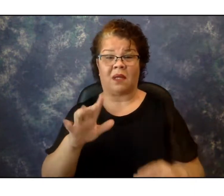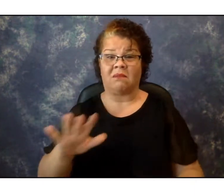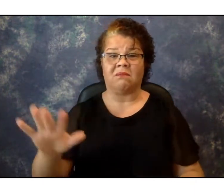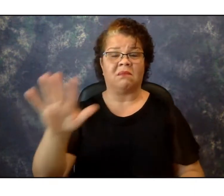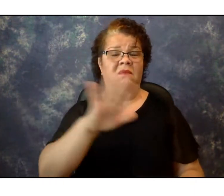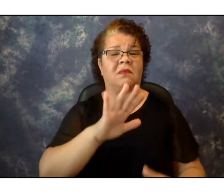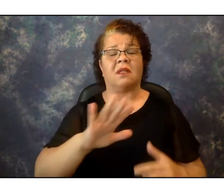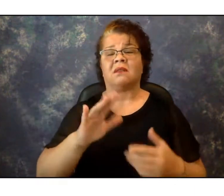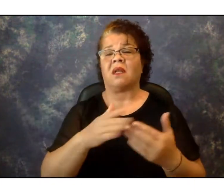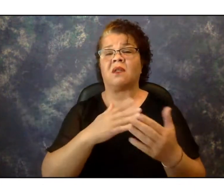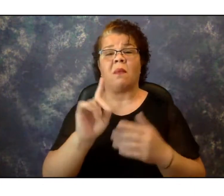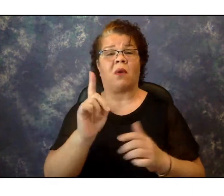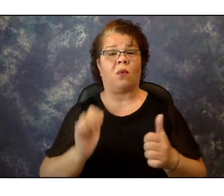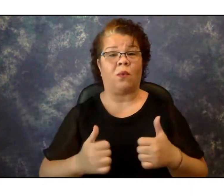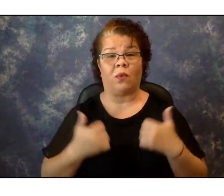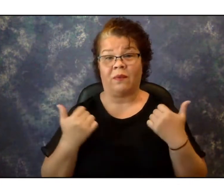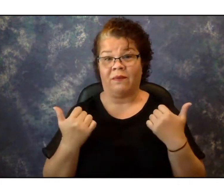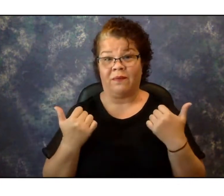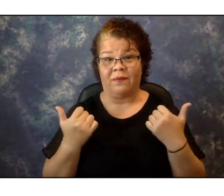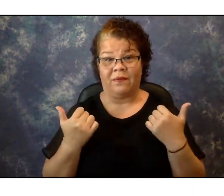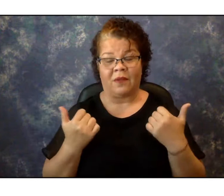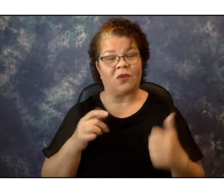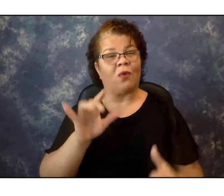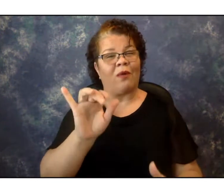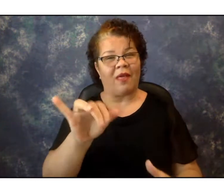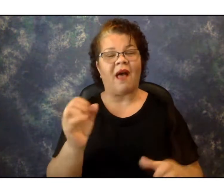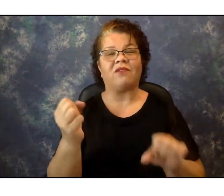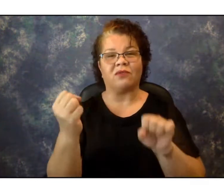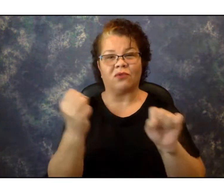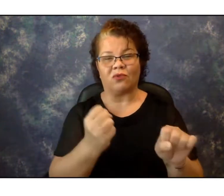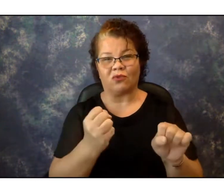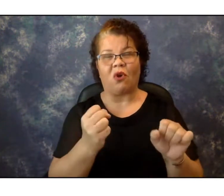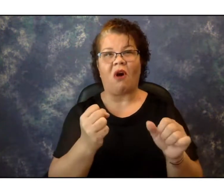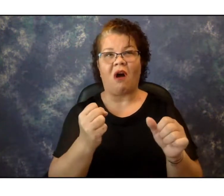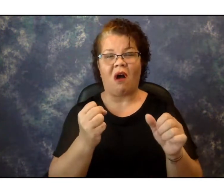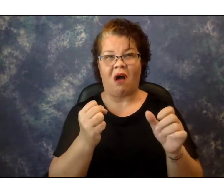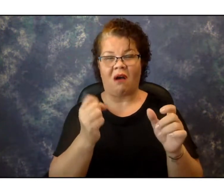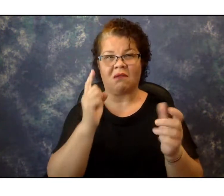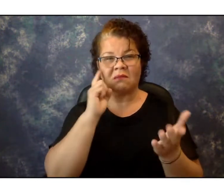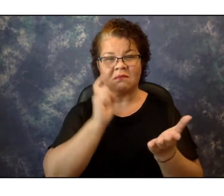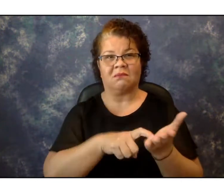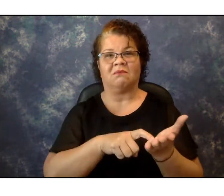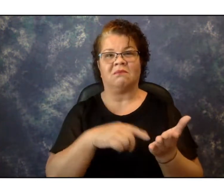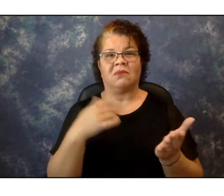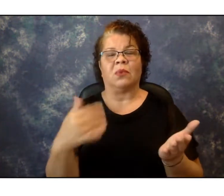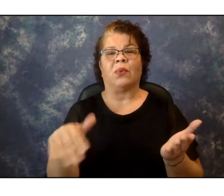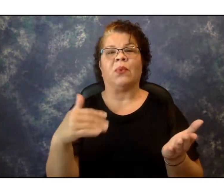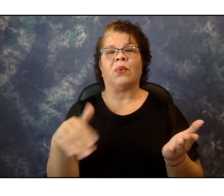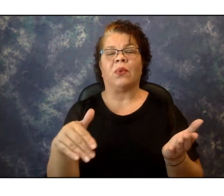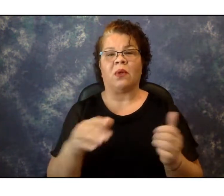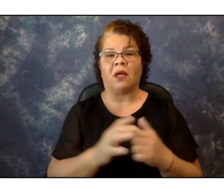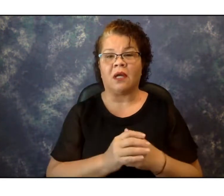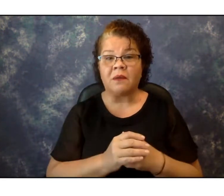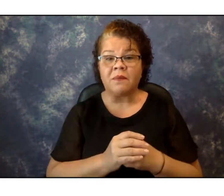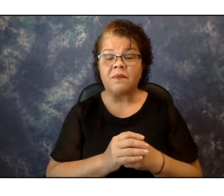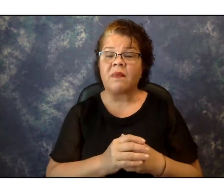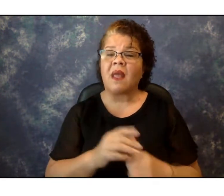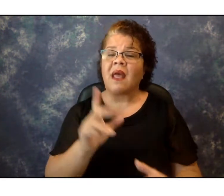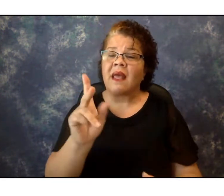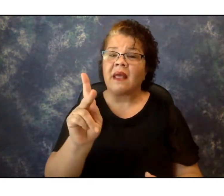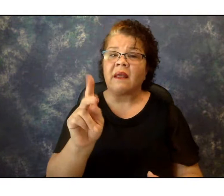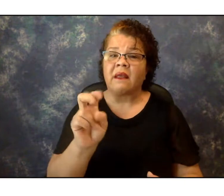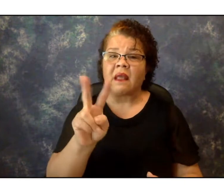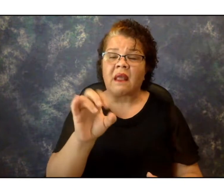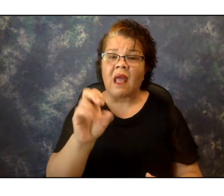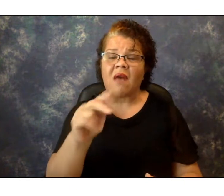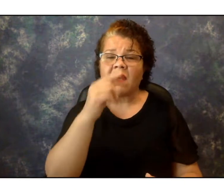think that that's a kind of potent shift. Kevin, I would love to hear more about the casket and